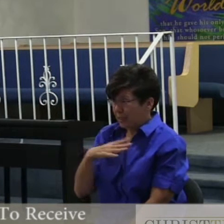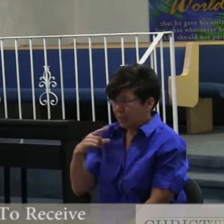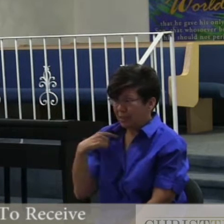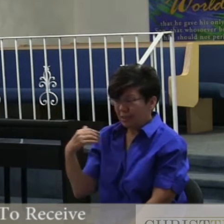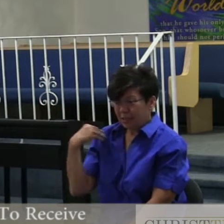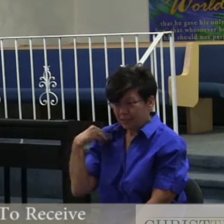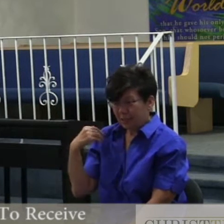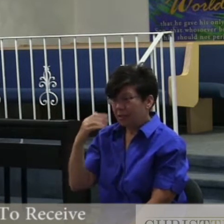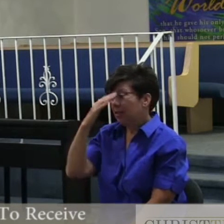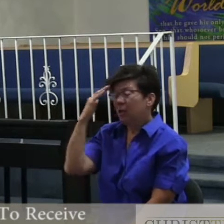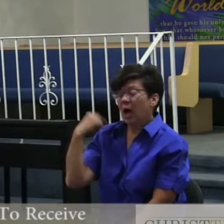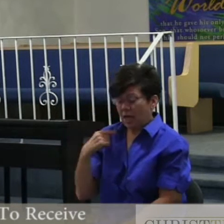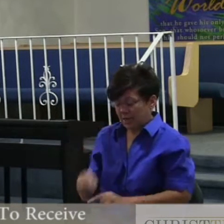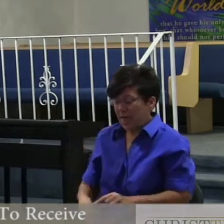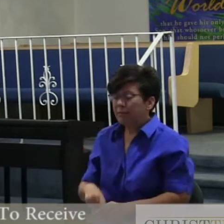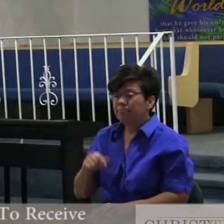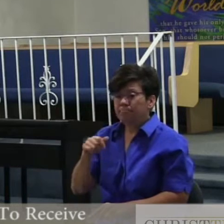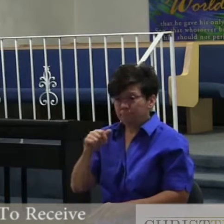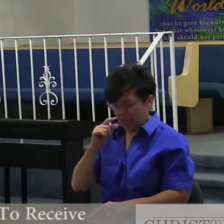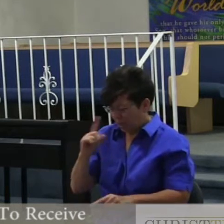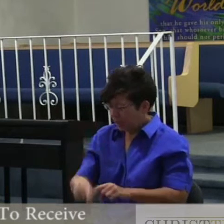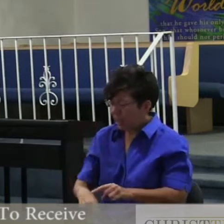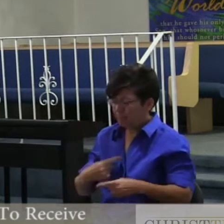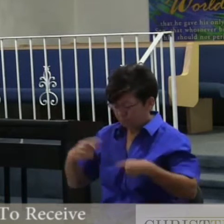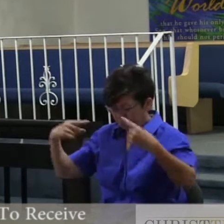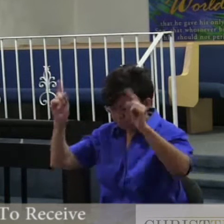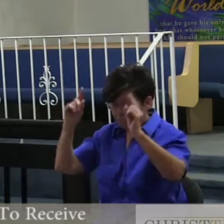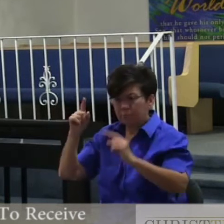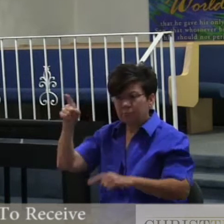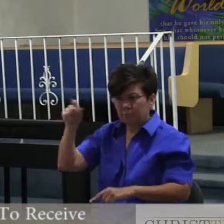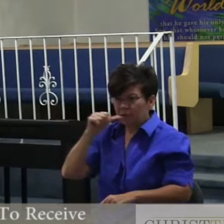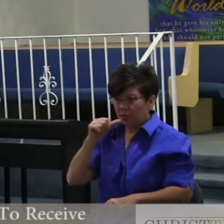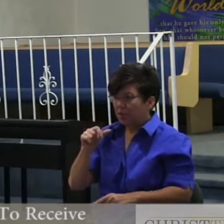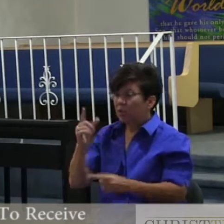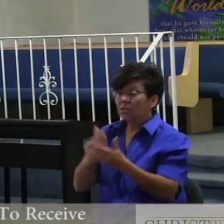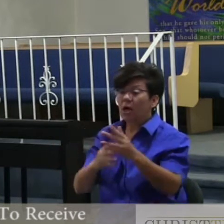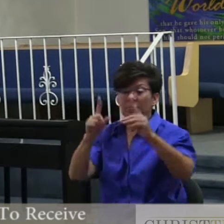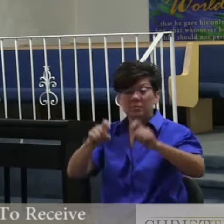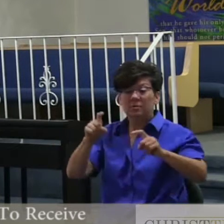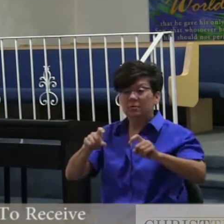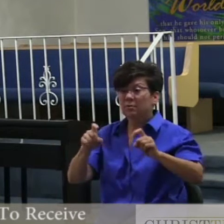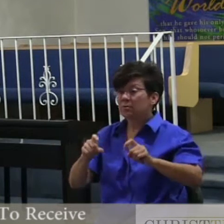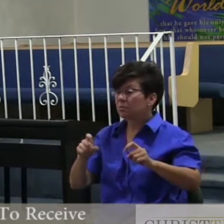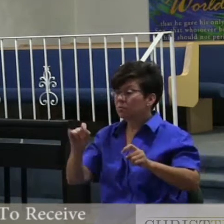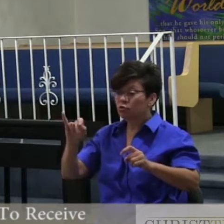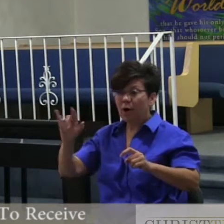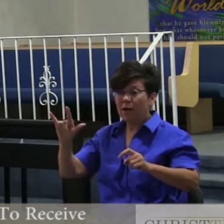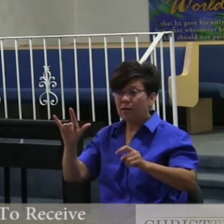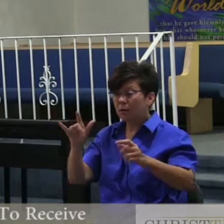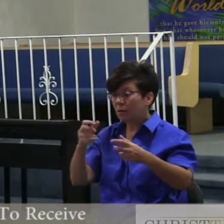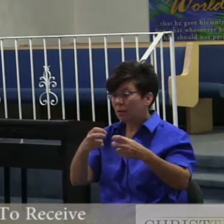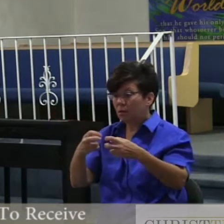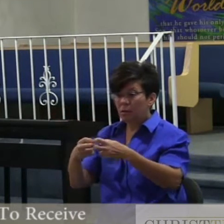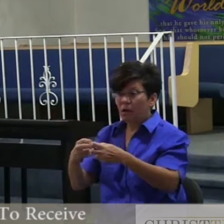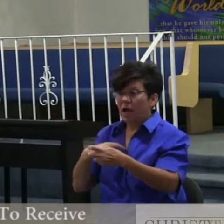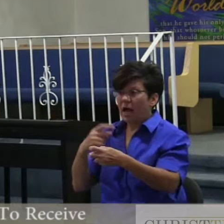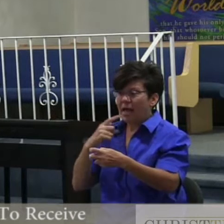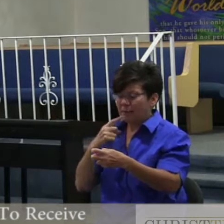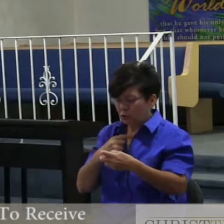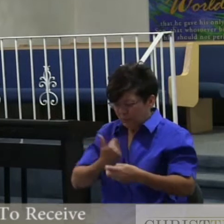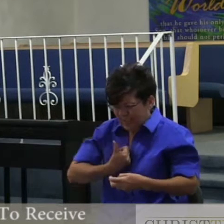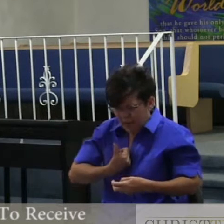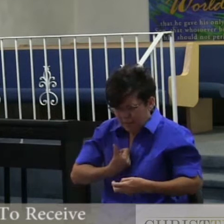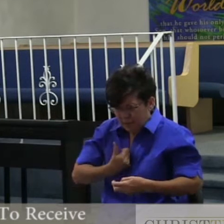cannot handle. Because there are some teacher trials that I went through that I had to talk to